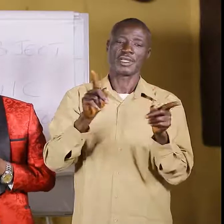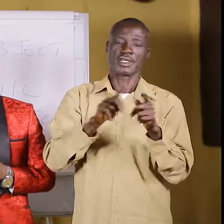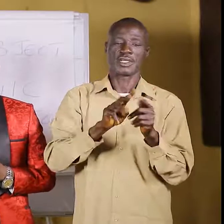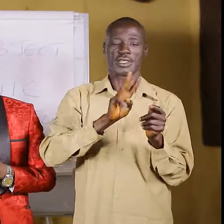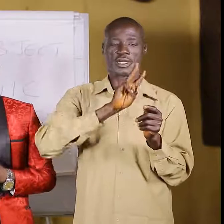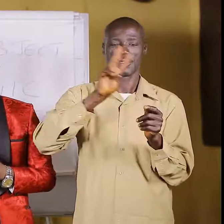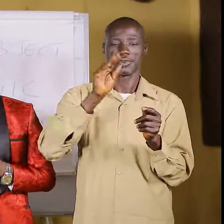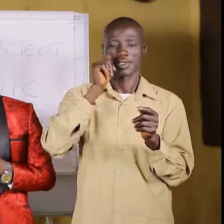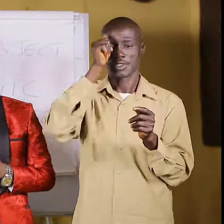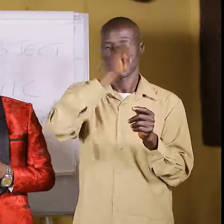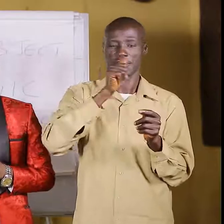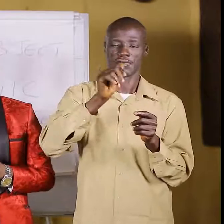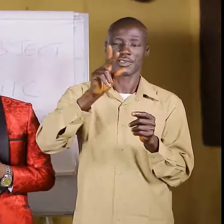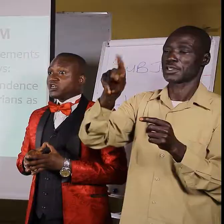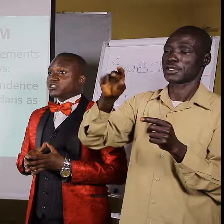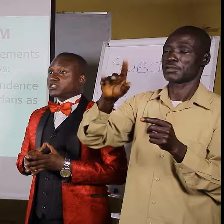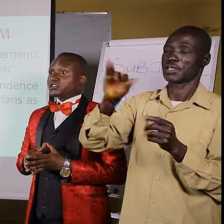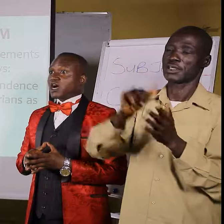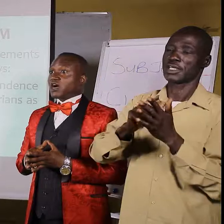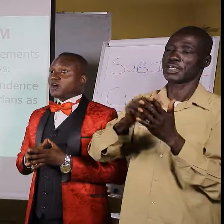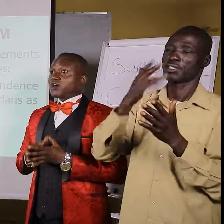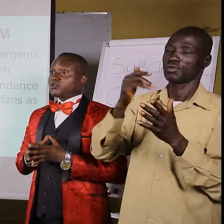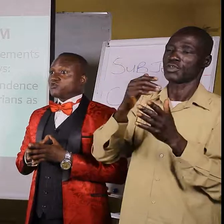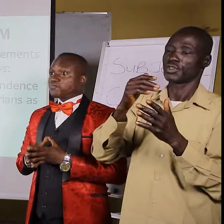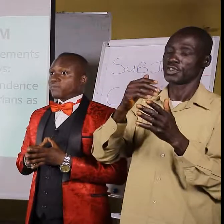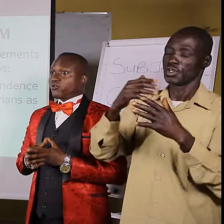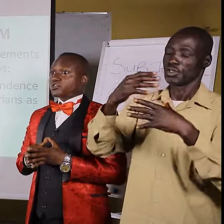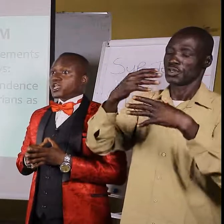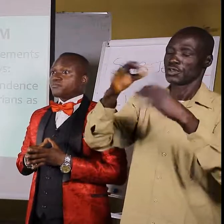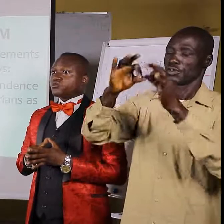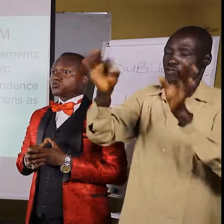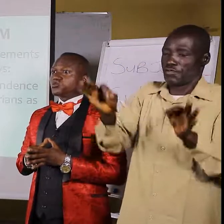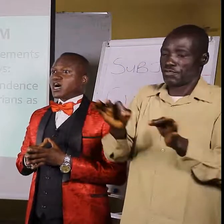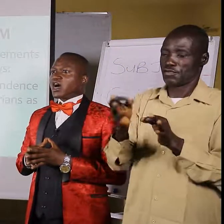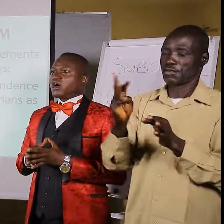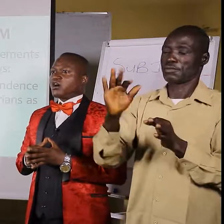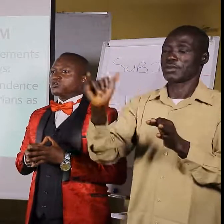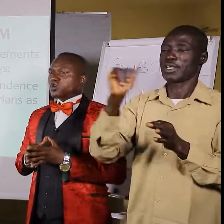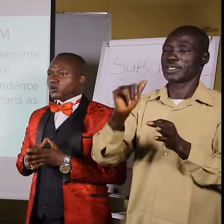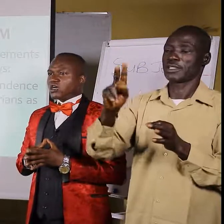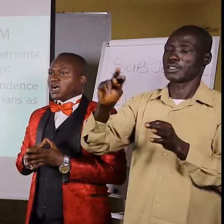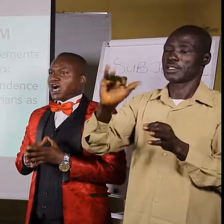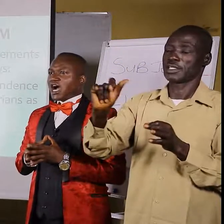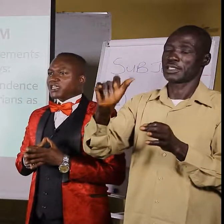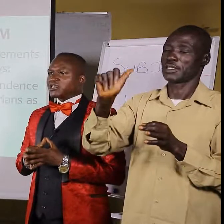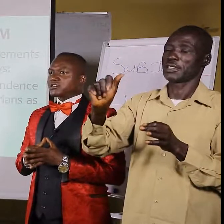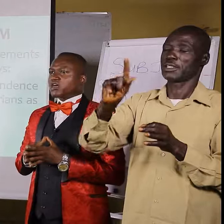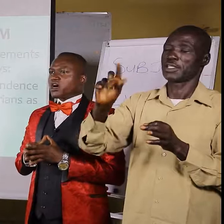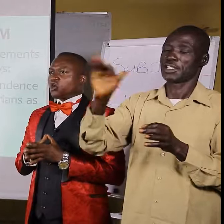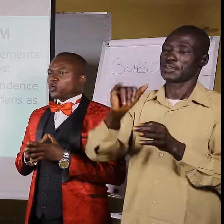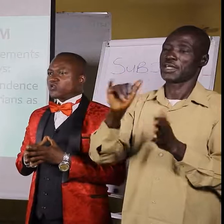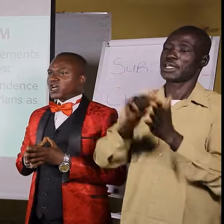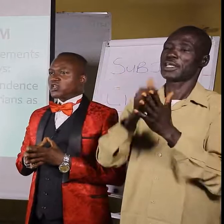established by Dr. Nnamdi Azikiwe. This newspaper was able to talk